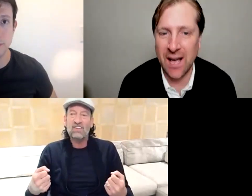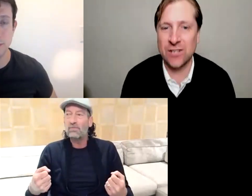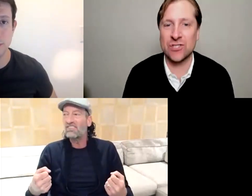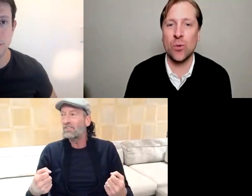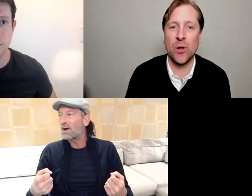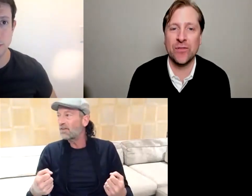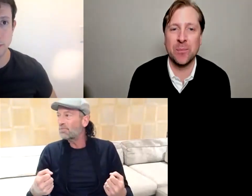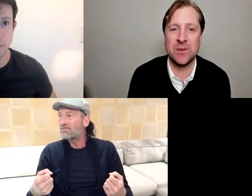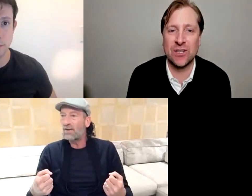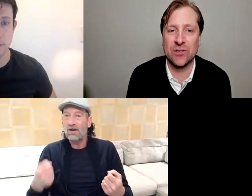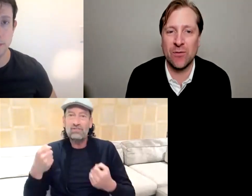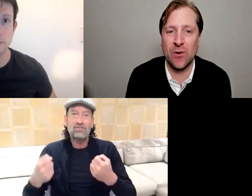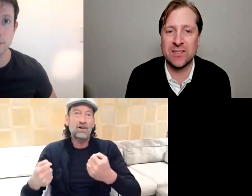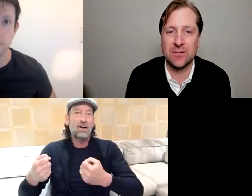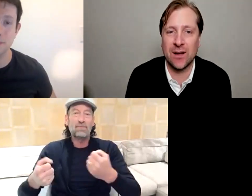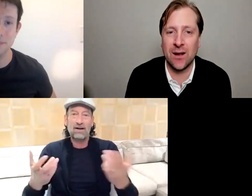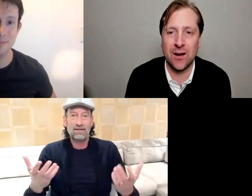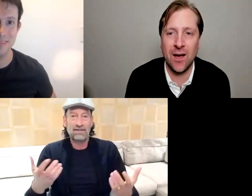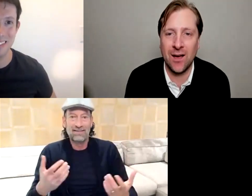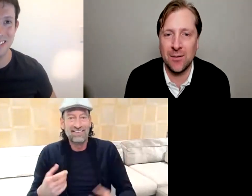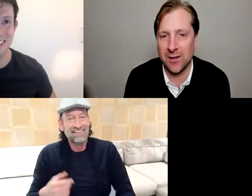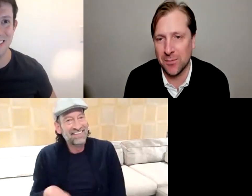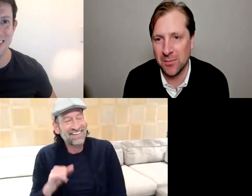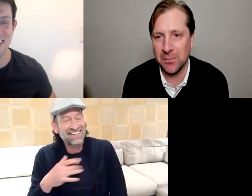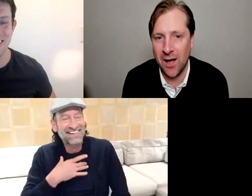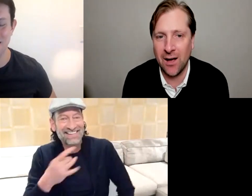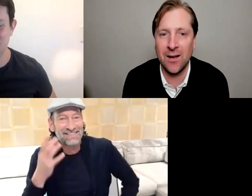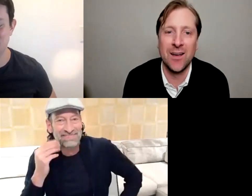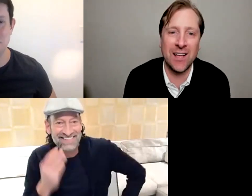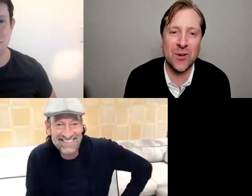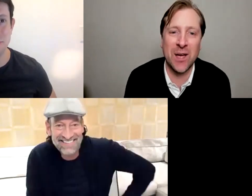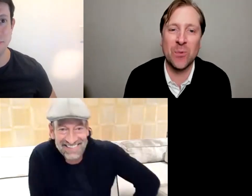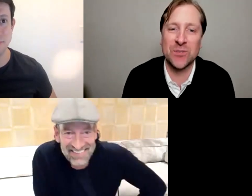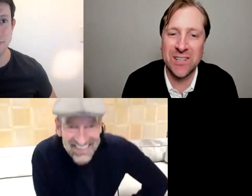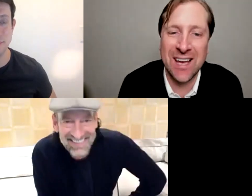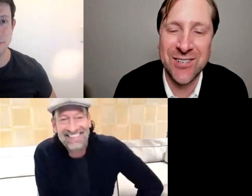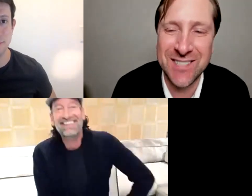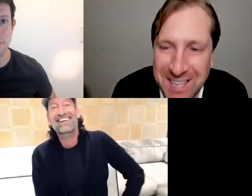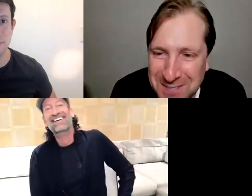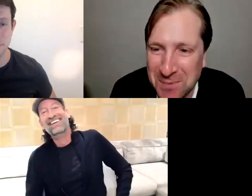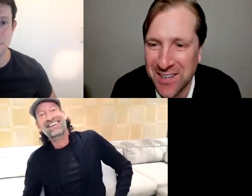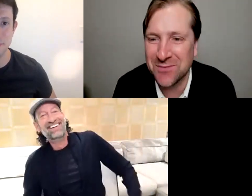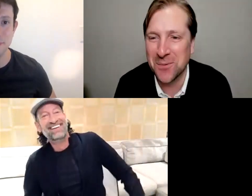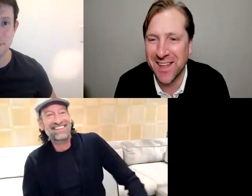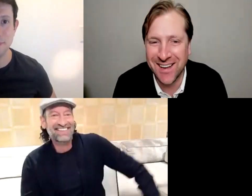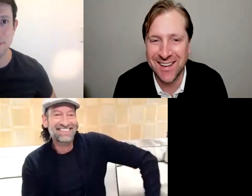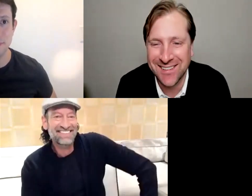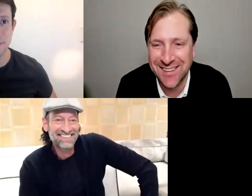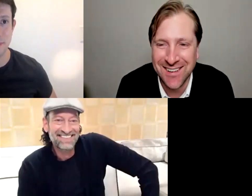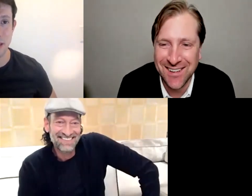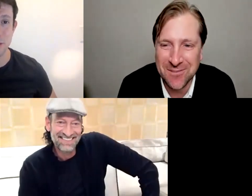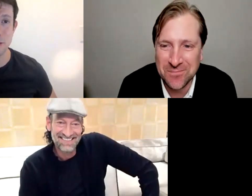hearing, I could just hold both of them and just use my voice and na na na na na, blah, blah, blah, blah, blah. And so it was a really interesting experience for me that